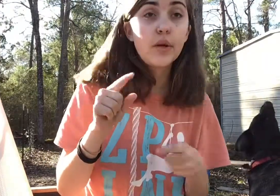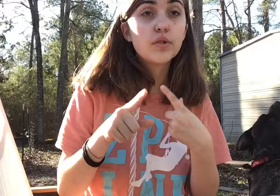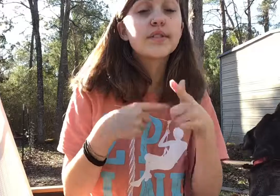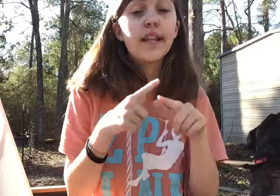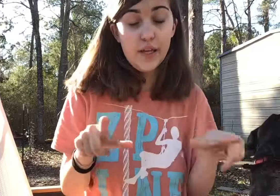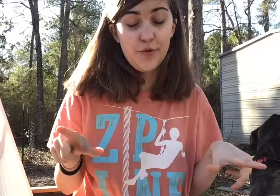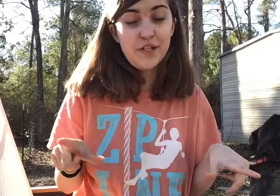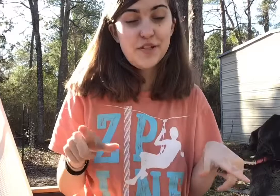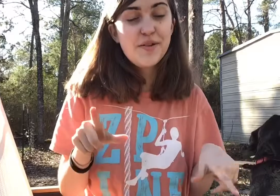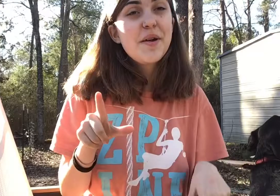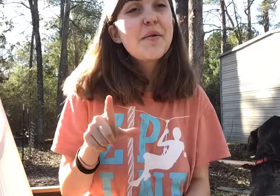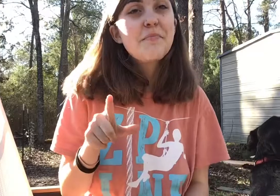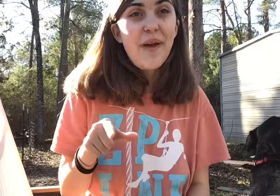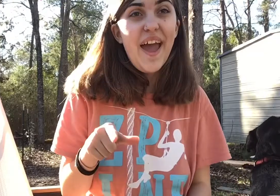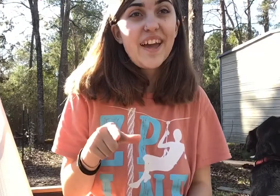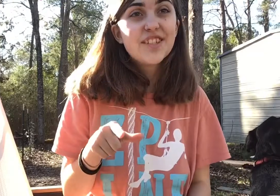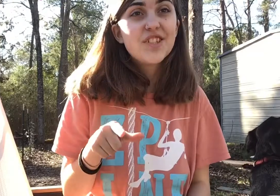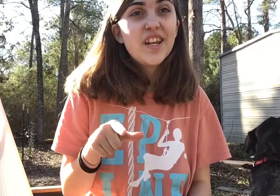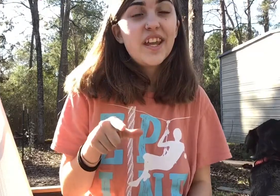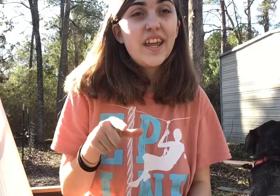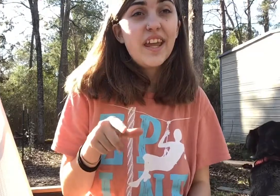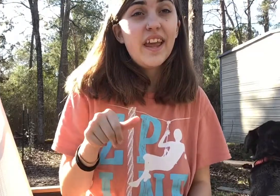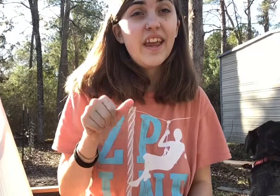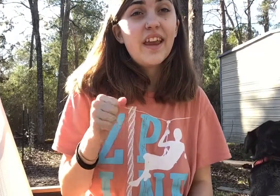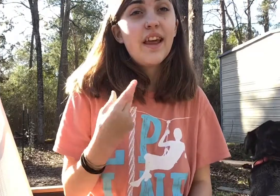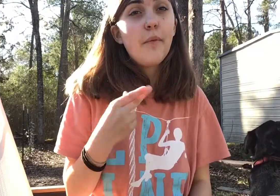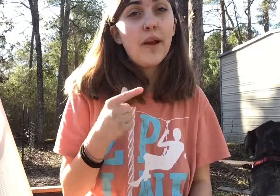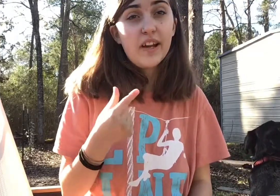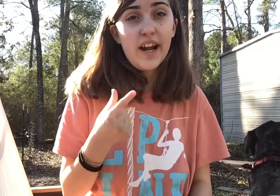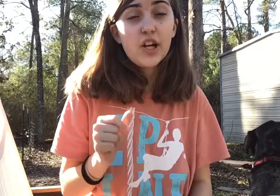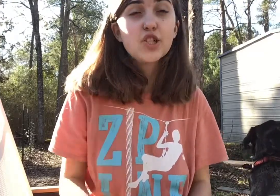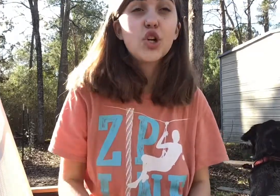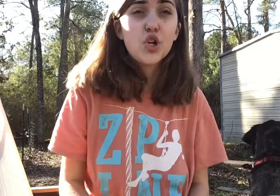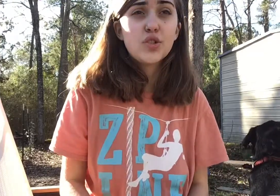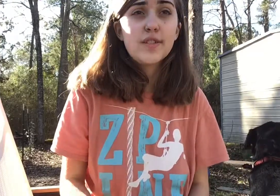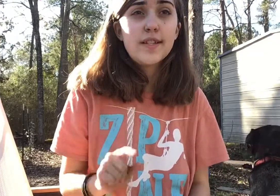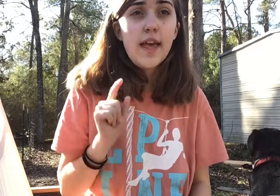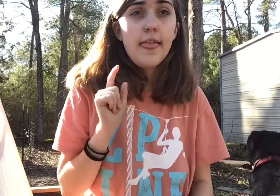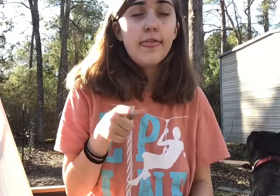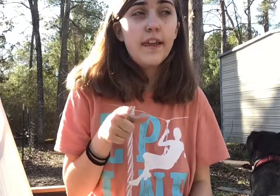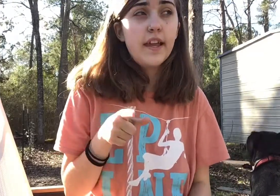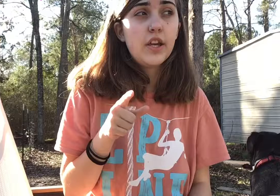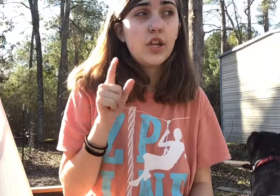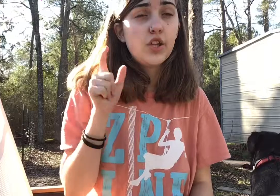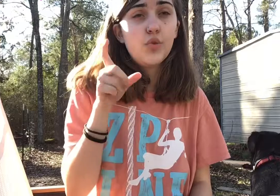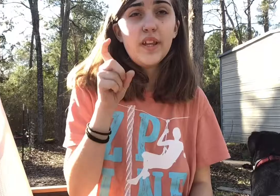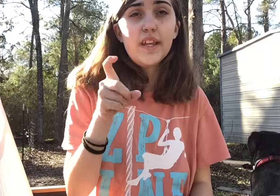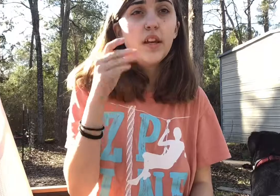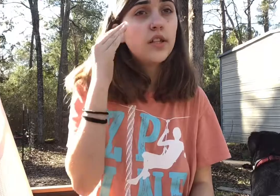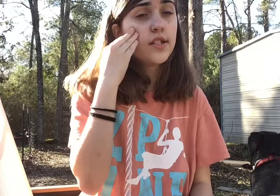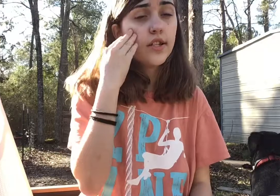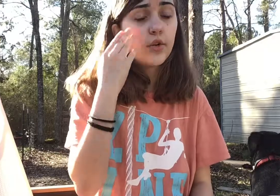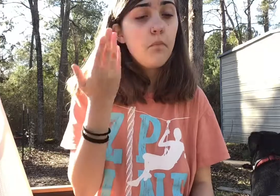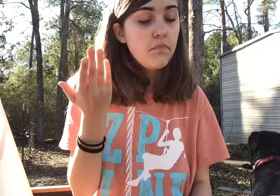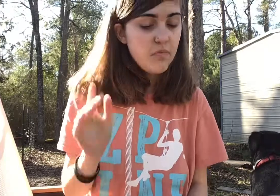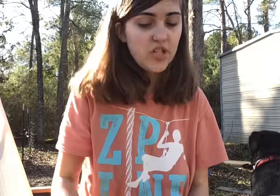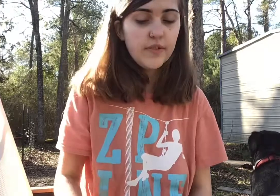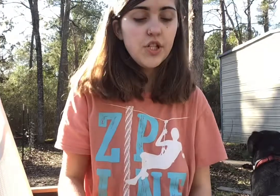sign language badge in American Heritage Girls, then you need to know the Pledge of